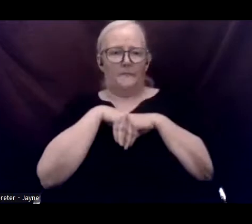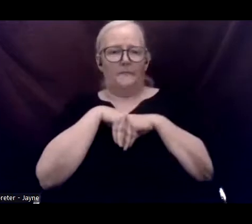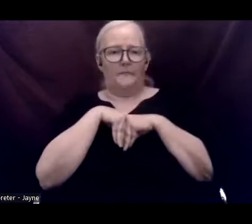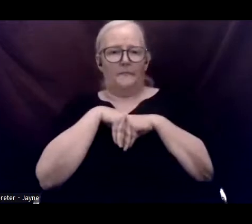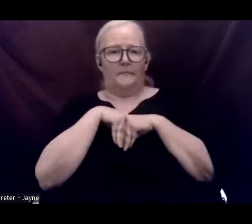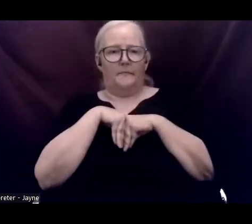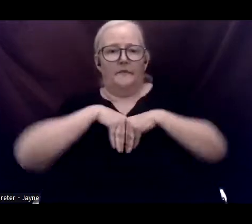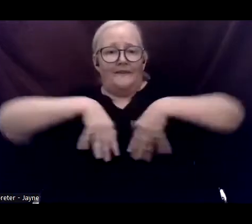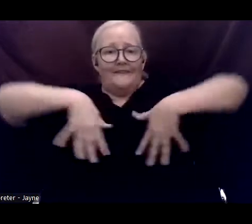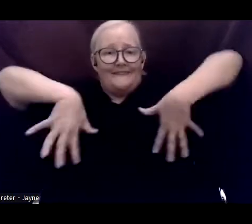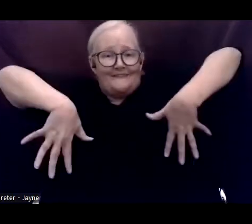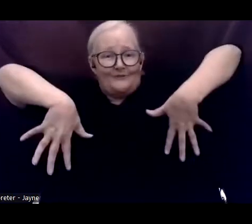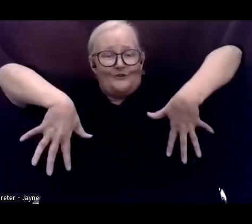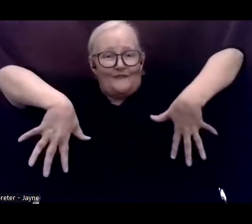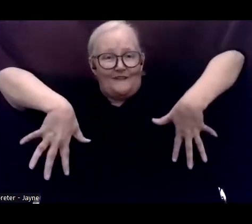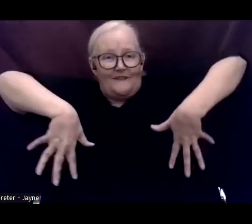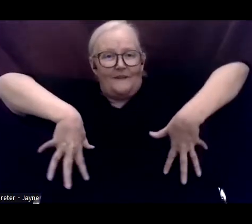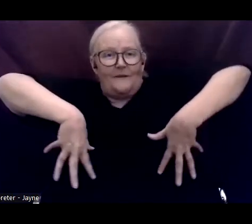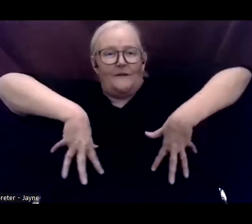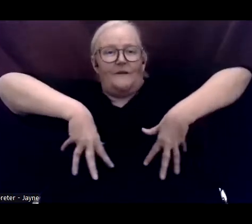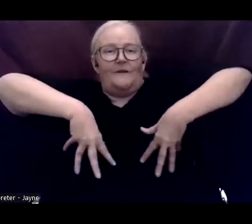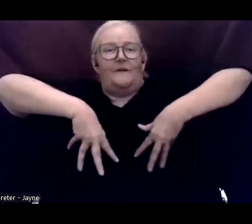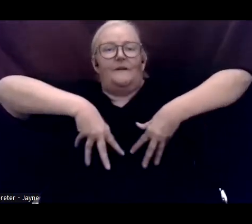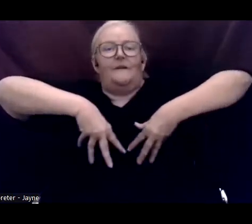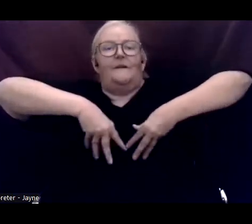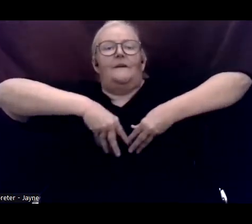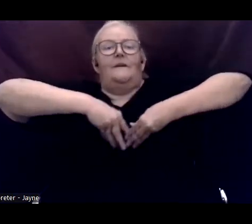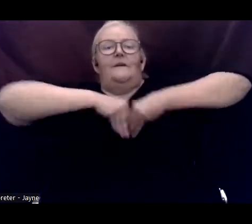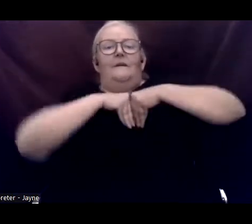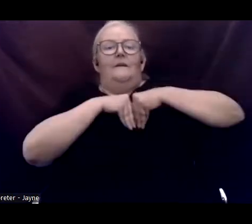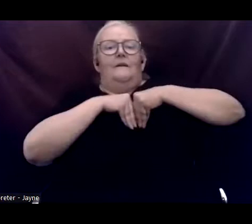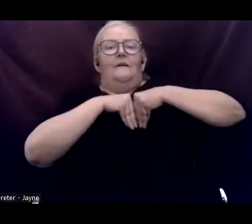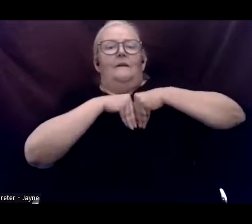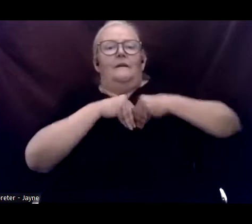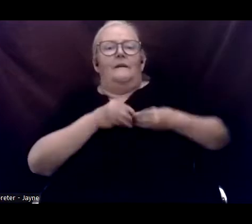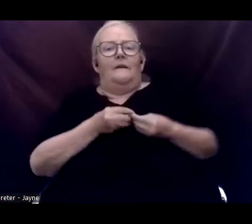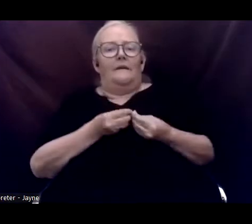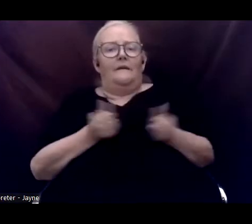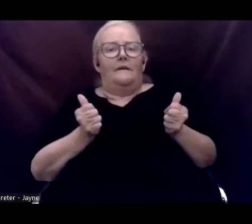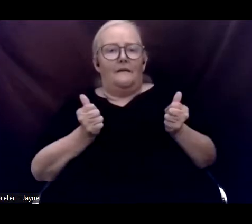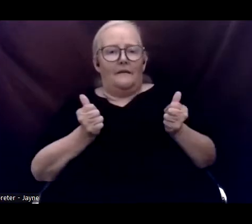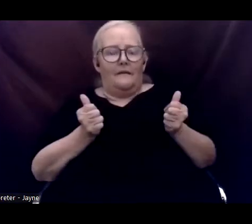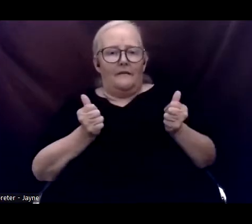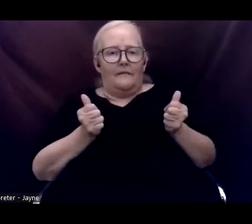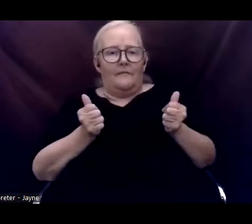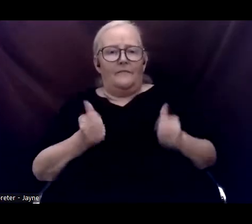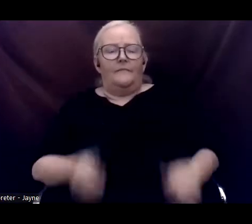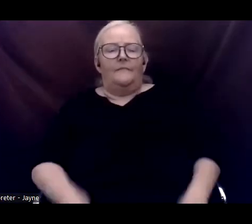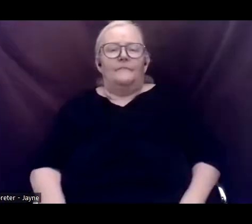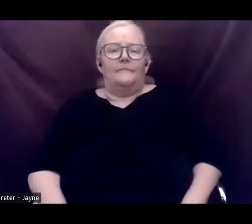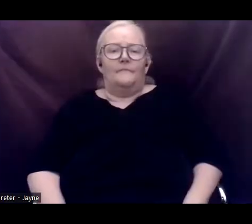Let the roots below withdraw and disappear within you.